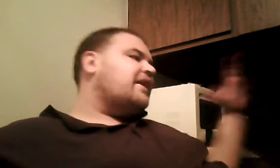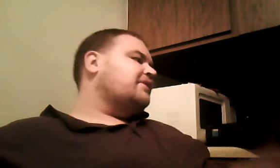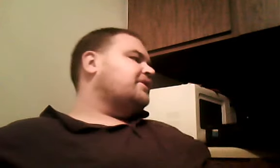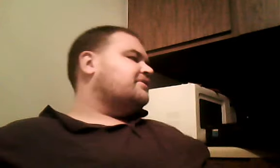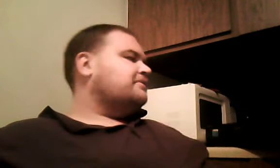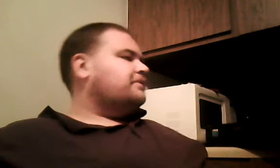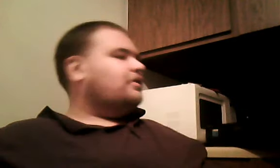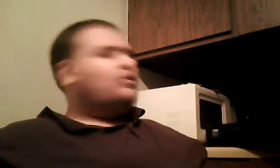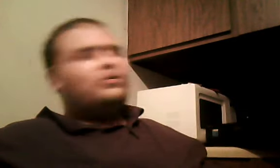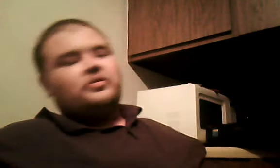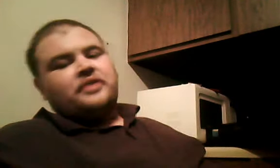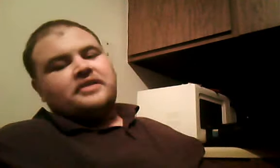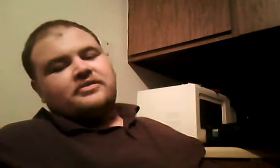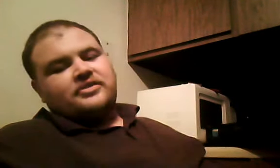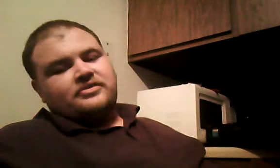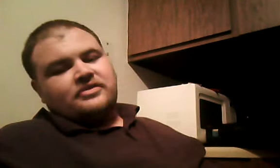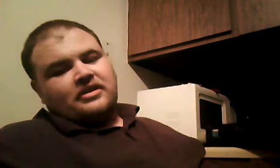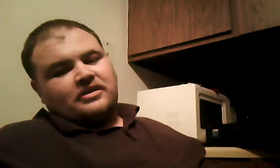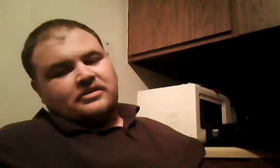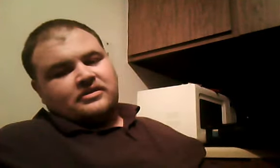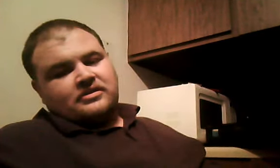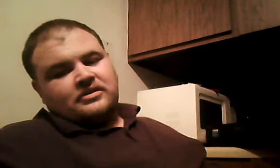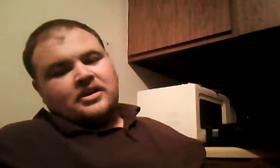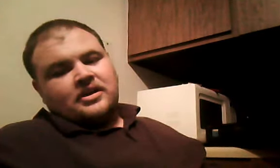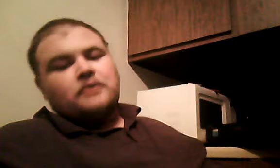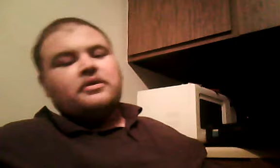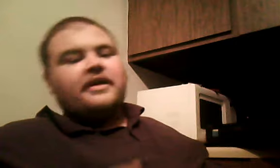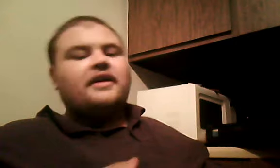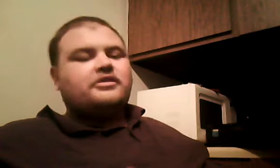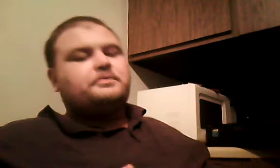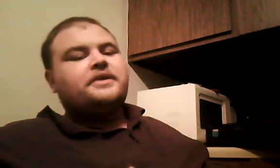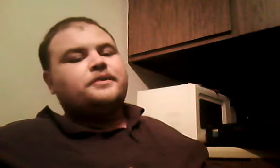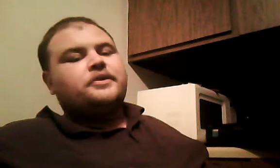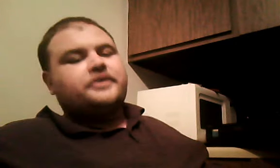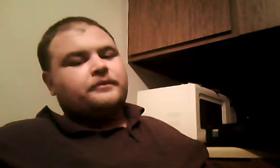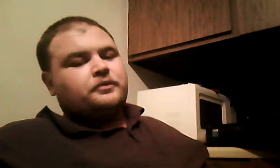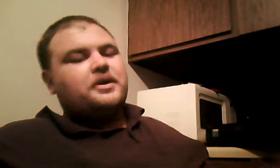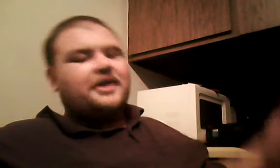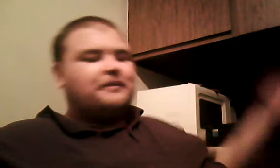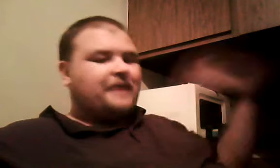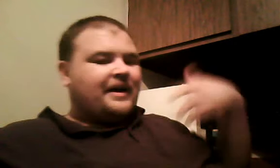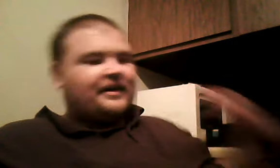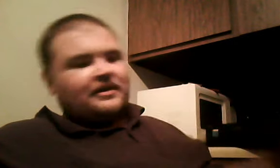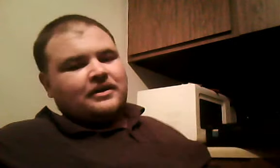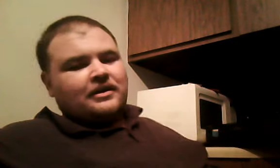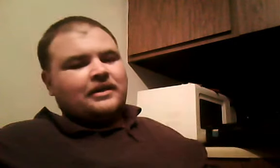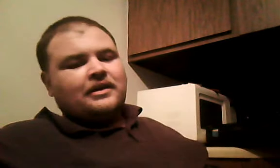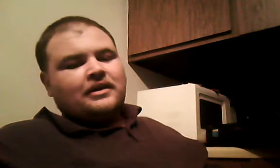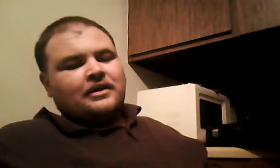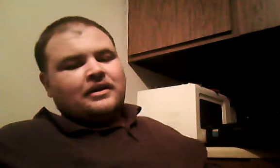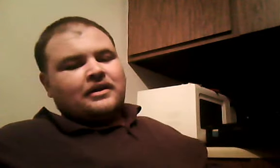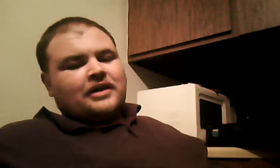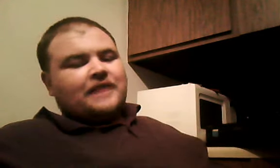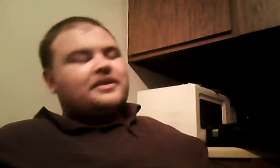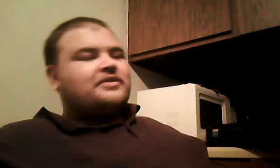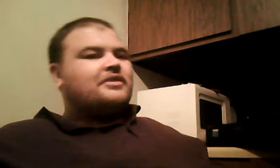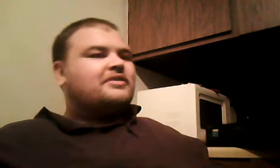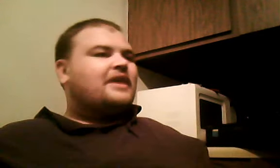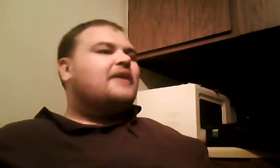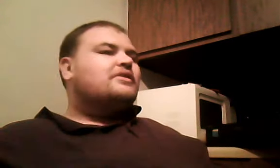like, some old X Division Stars. And where the hell is P.E. Williams? Bring him back. I mean, it sucks that Alex